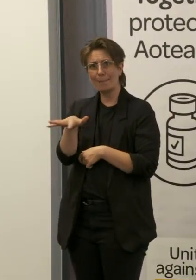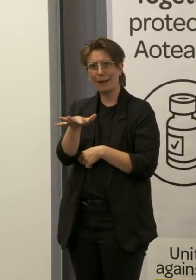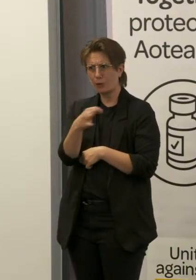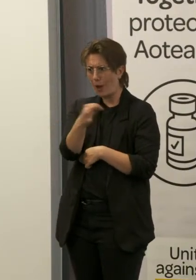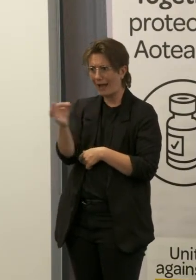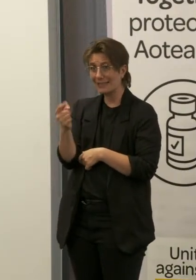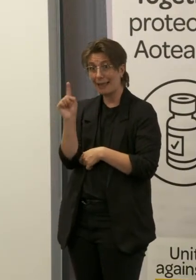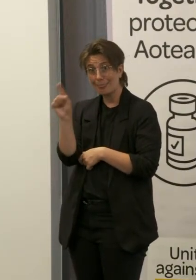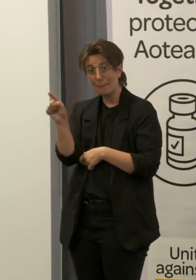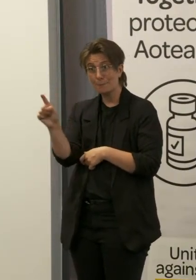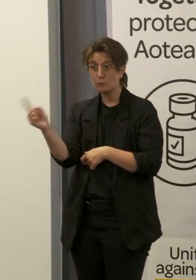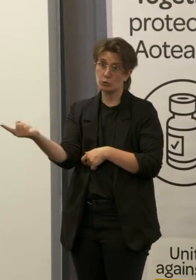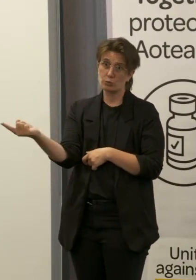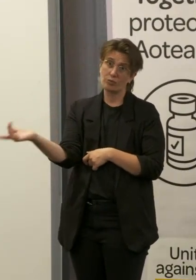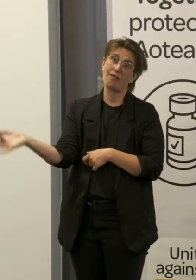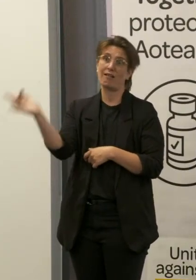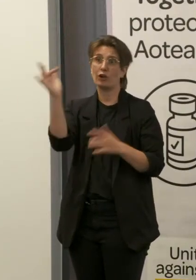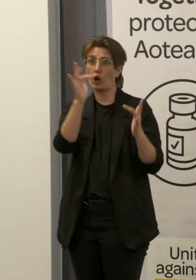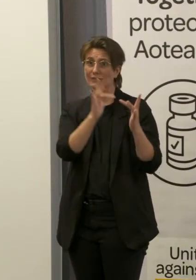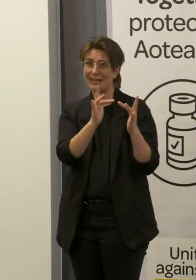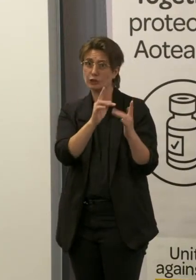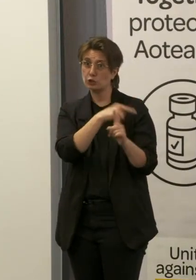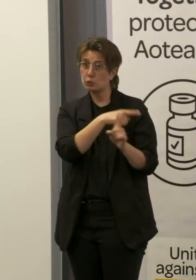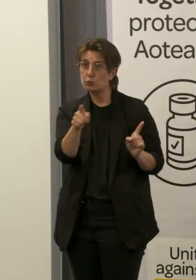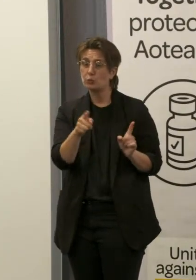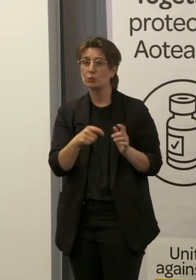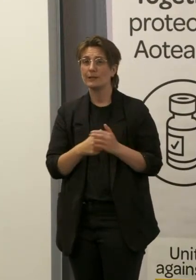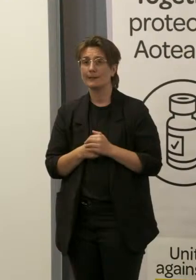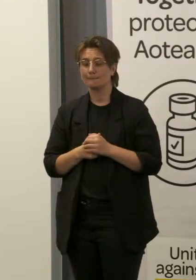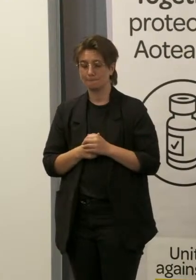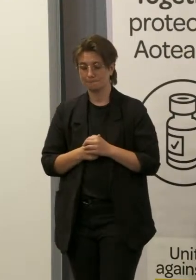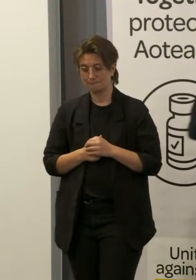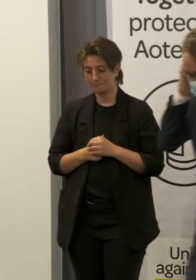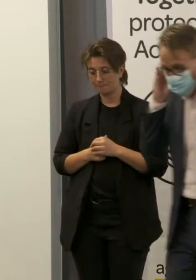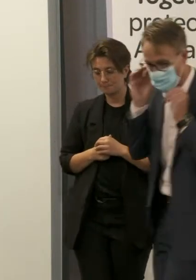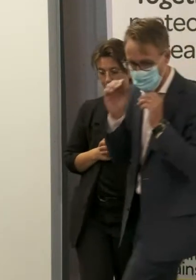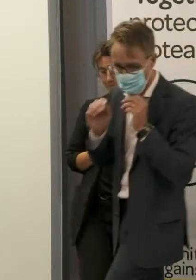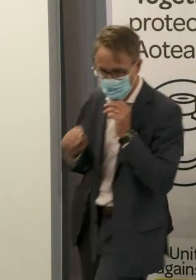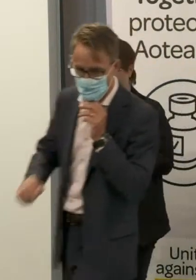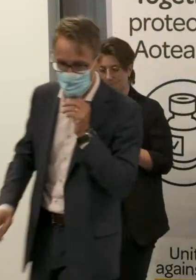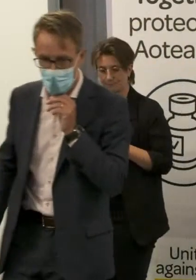comment on the sort of the range of options that are available.